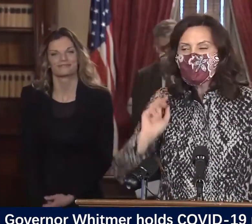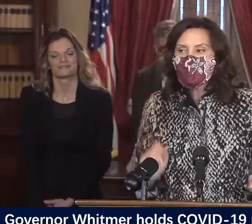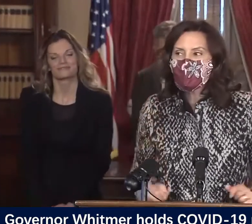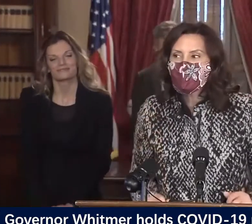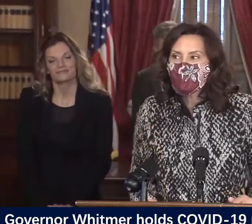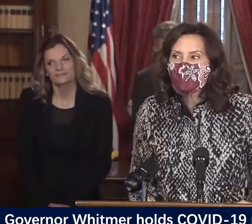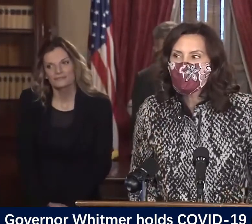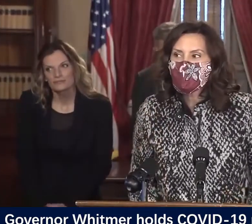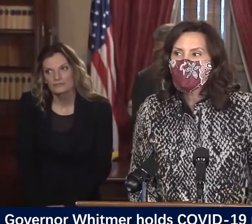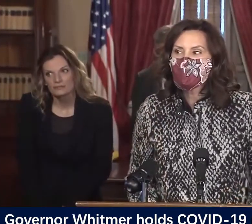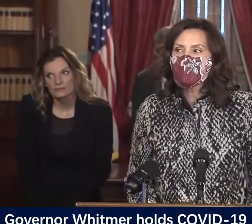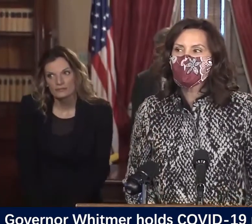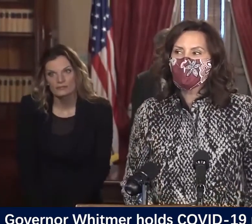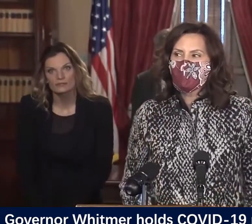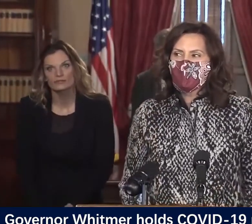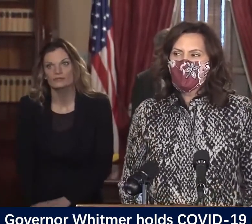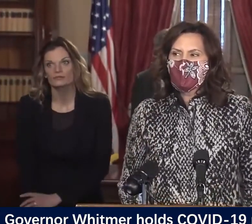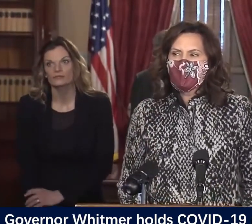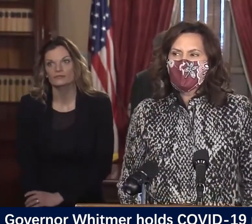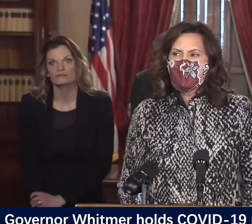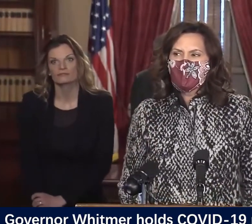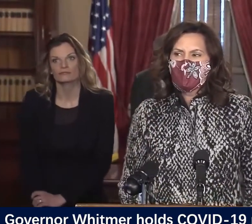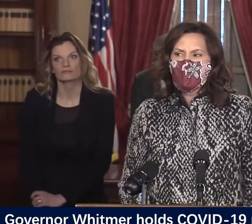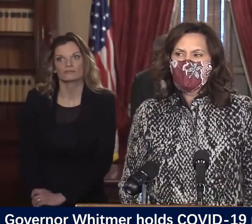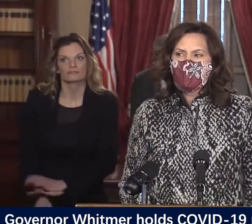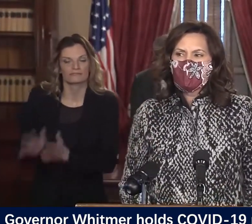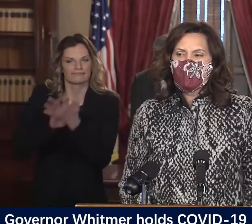Governor, the first question from the